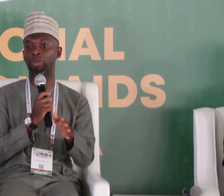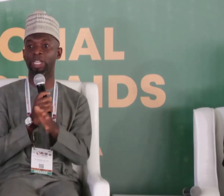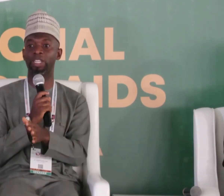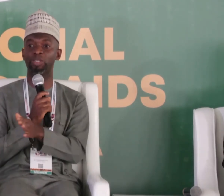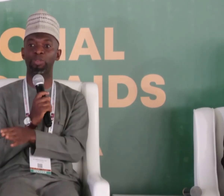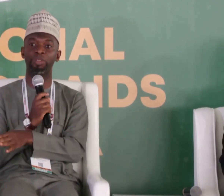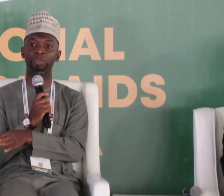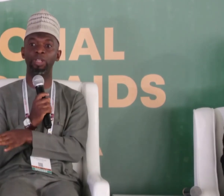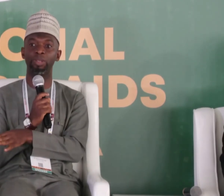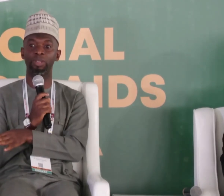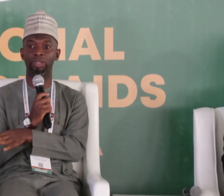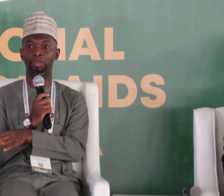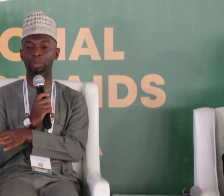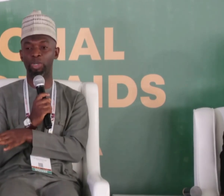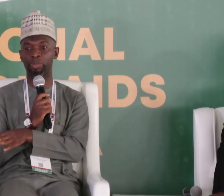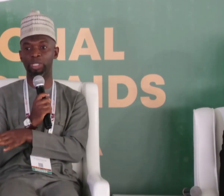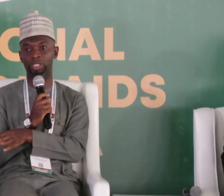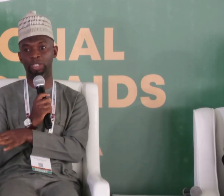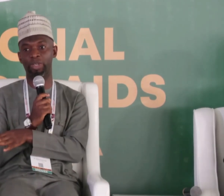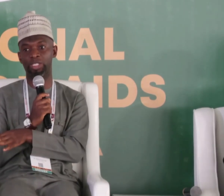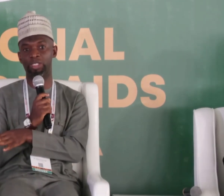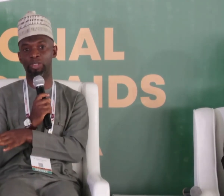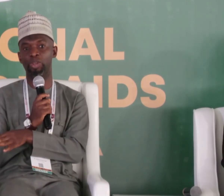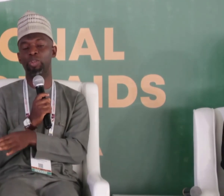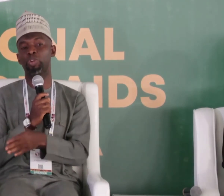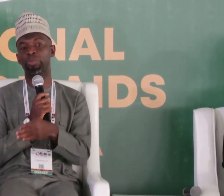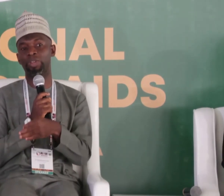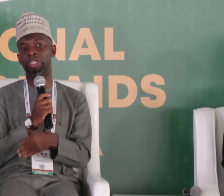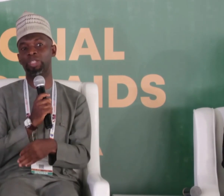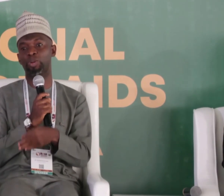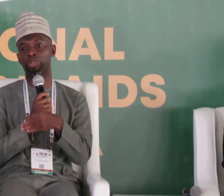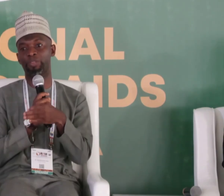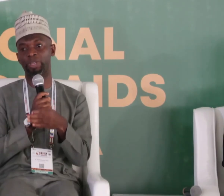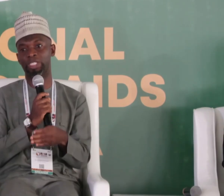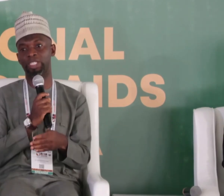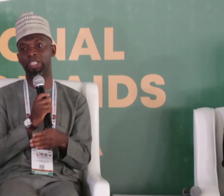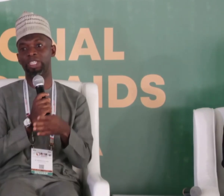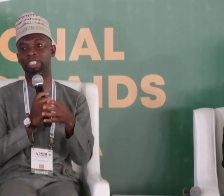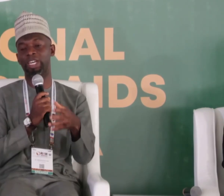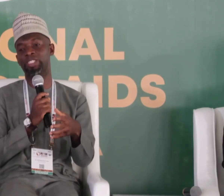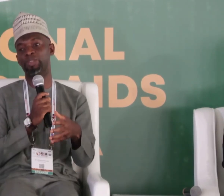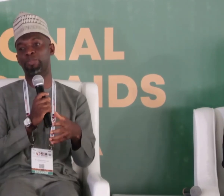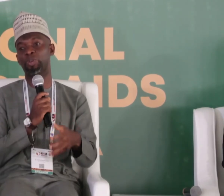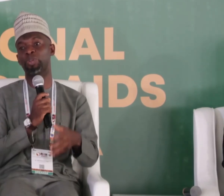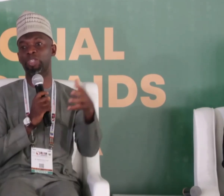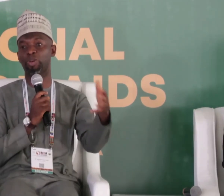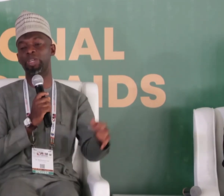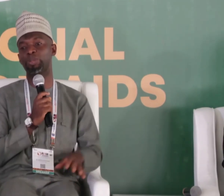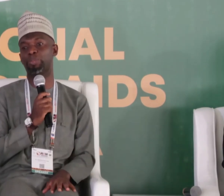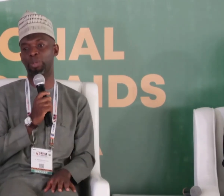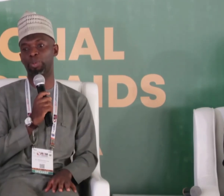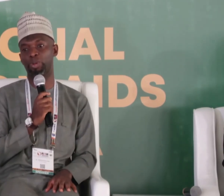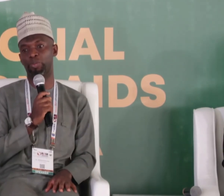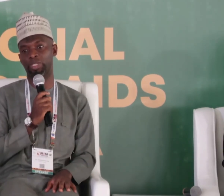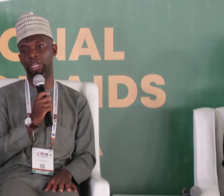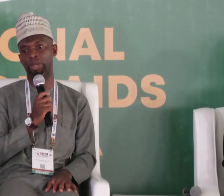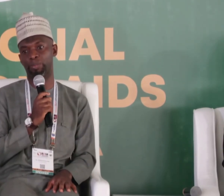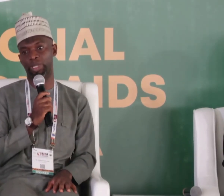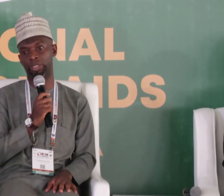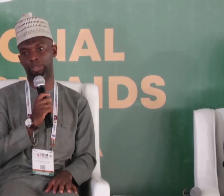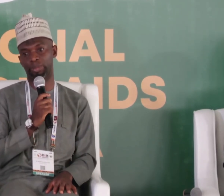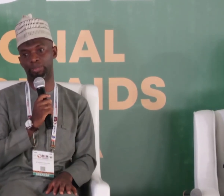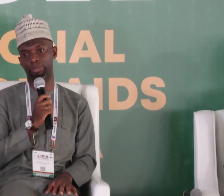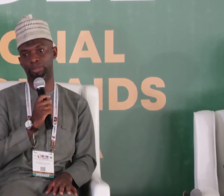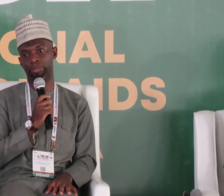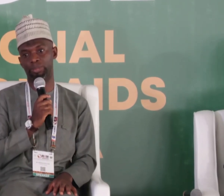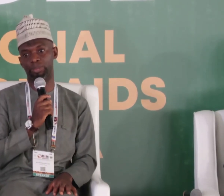own adherence to refill appointments in the facilities. So we believe that that also affected their reason for not recommending PrEP for their